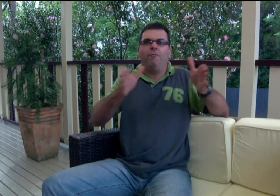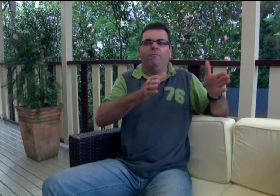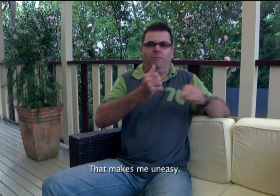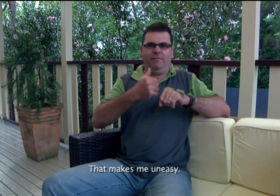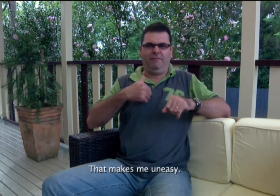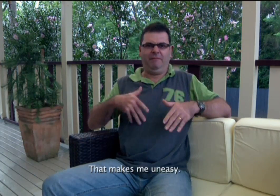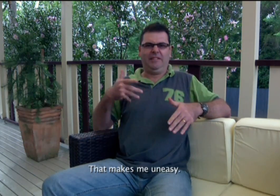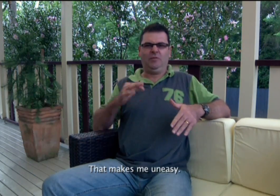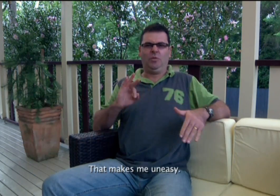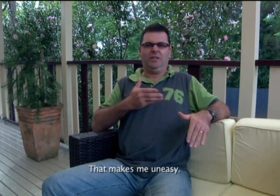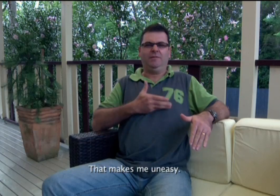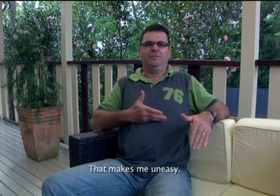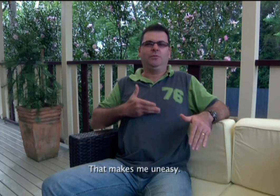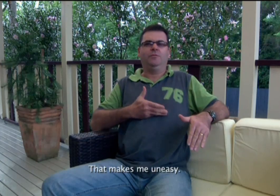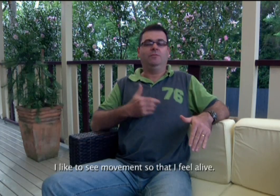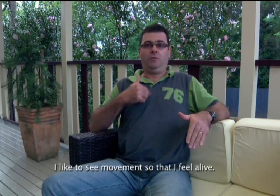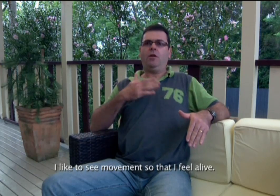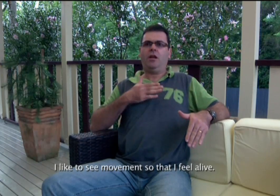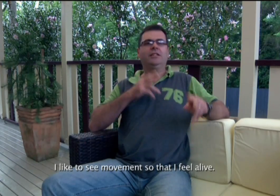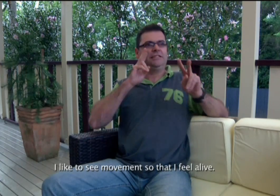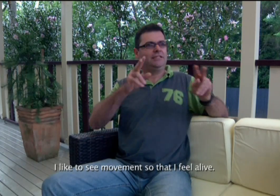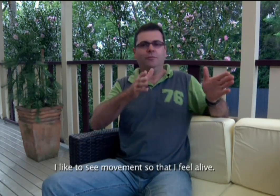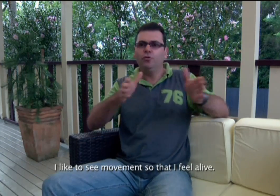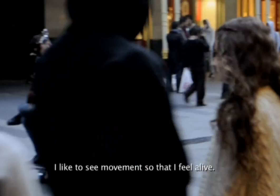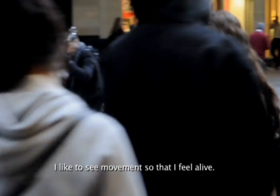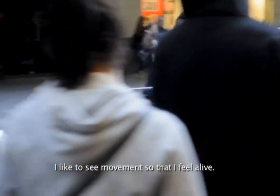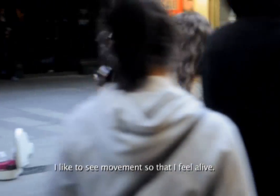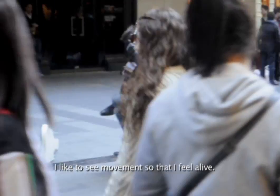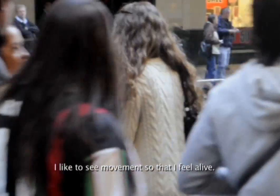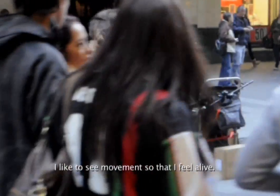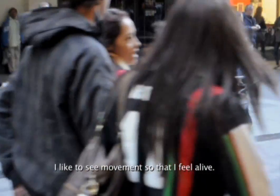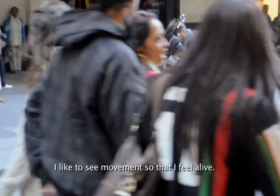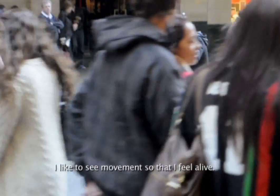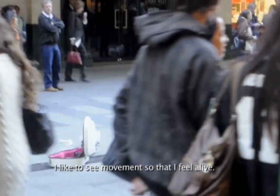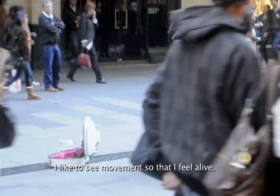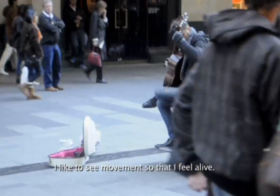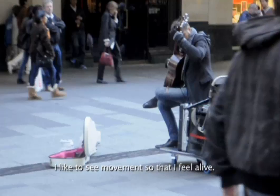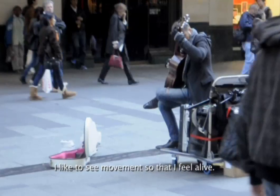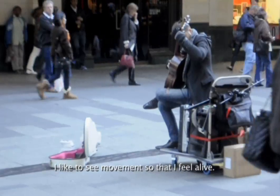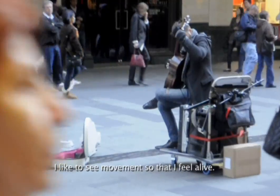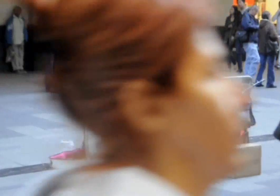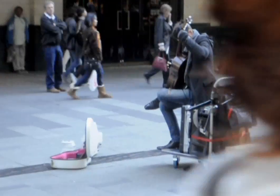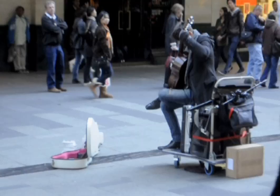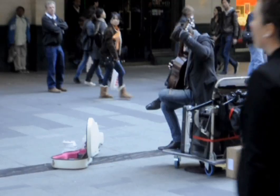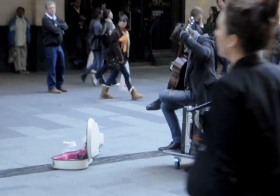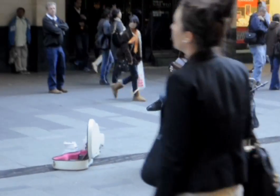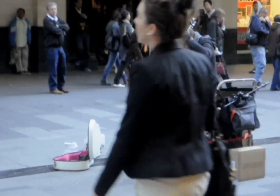That makes me uneasy. I like to see movement so that I feel alive.